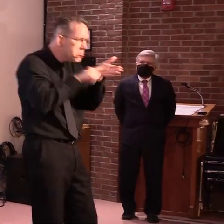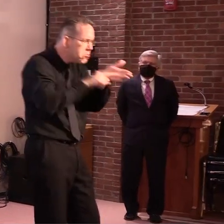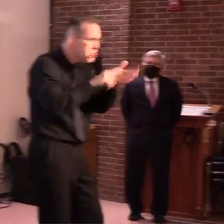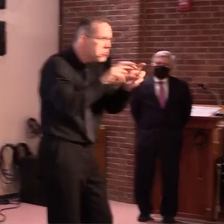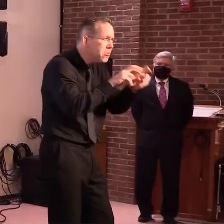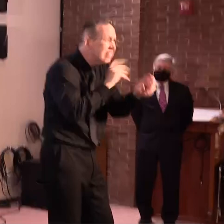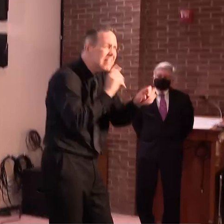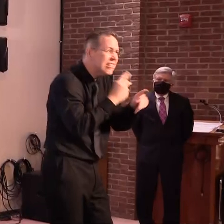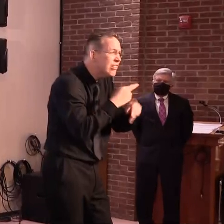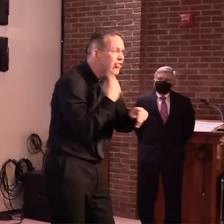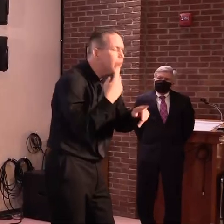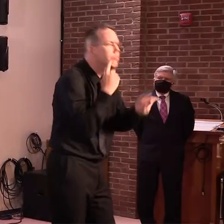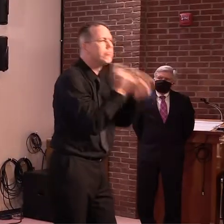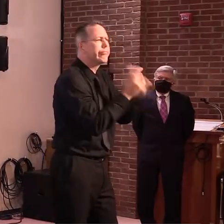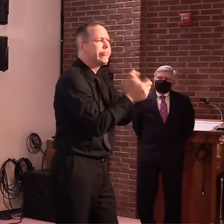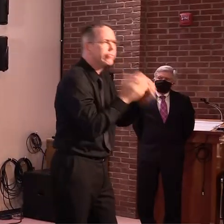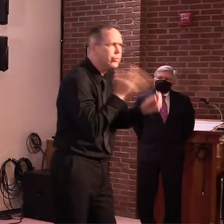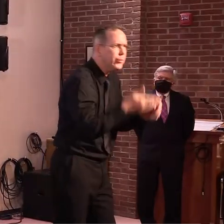I appreciate the question, Calvin.